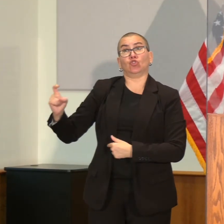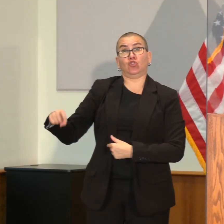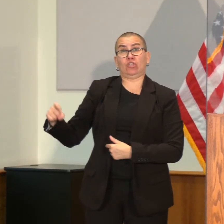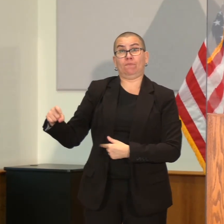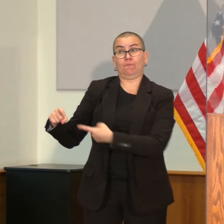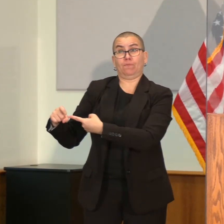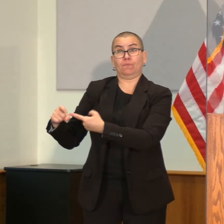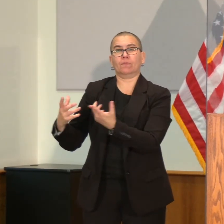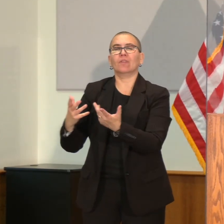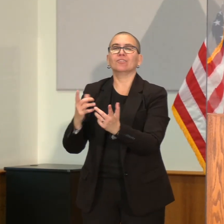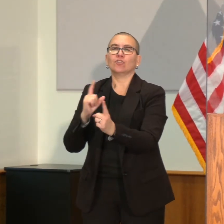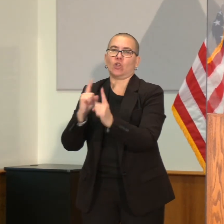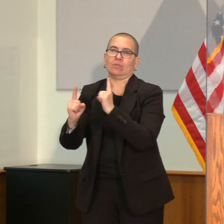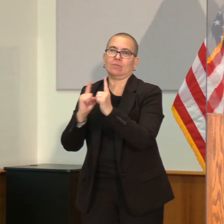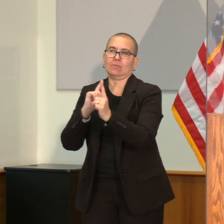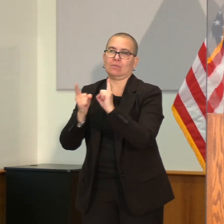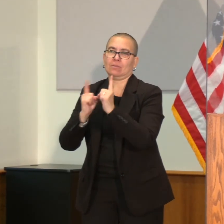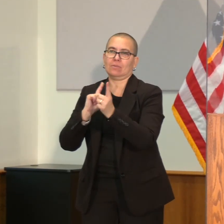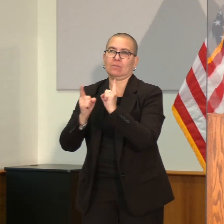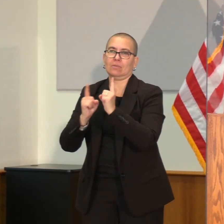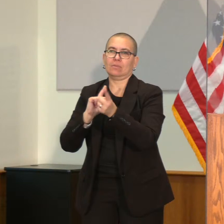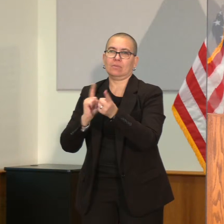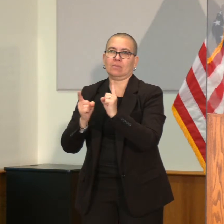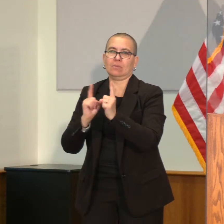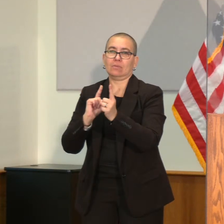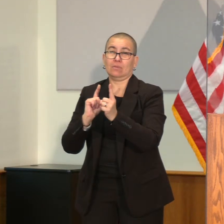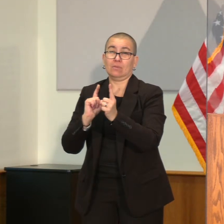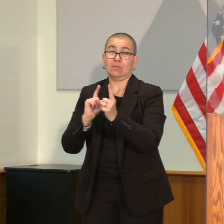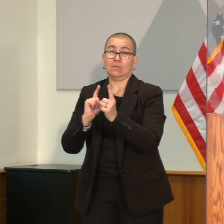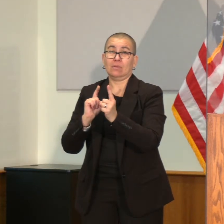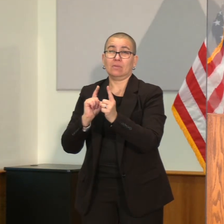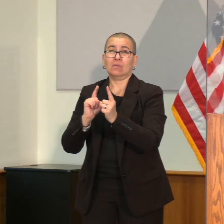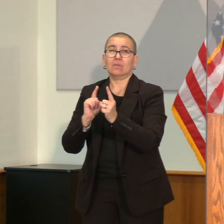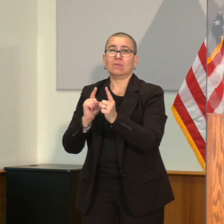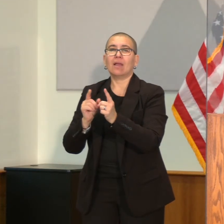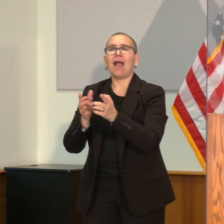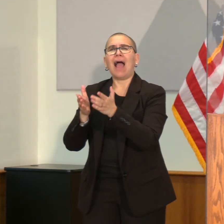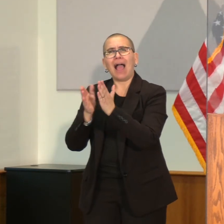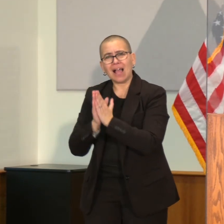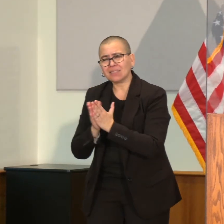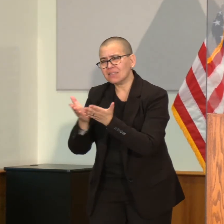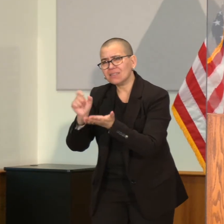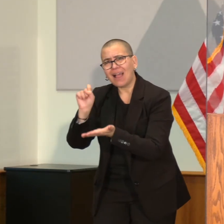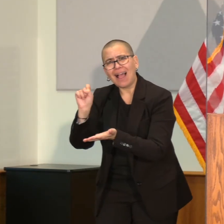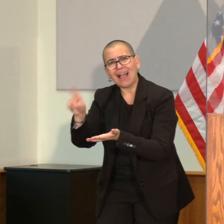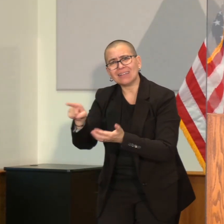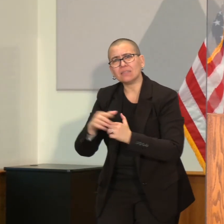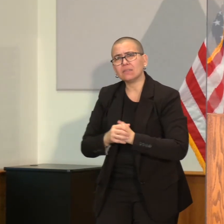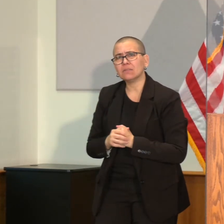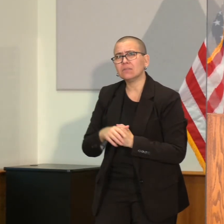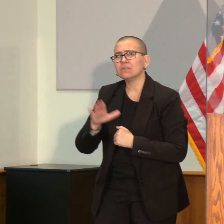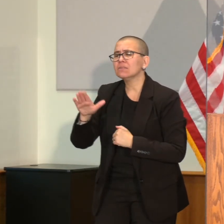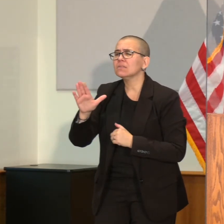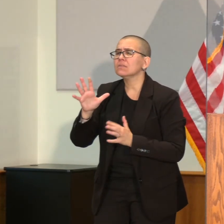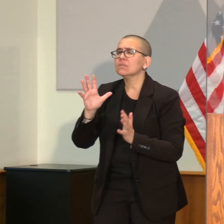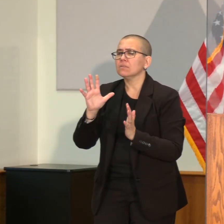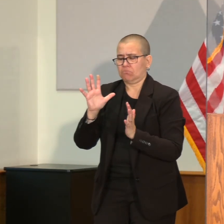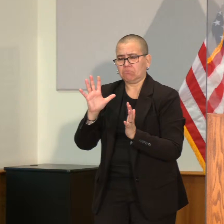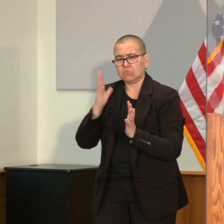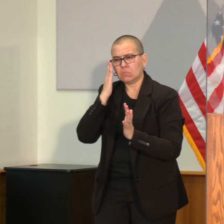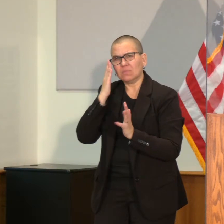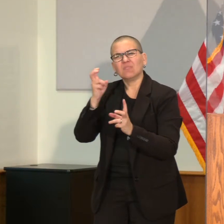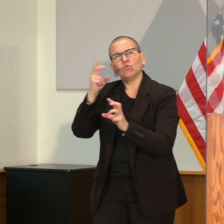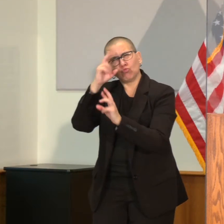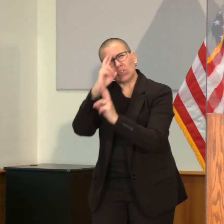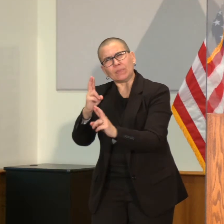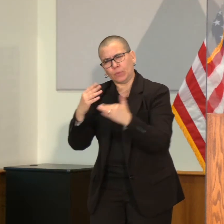in utmost adherence to respecting human rights and the dignity of other people. So that's just, you know, a